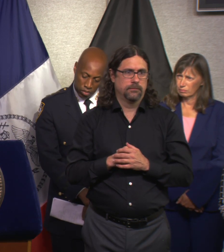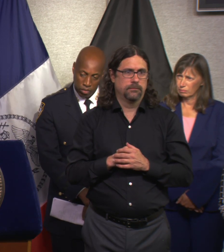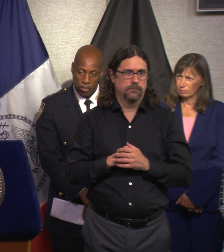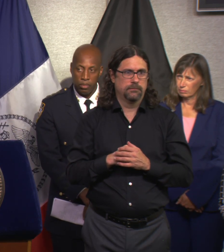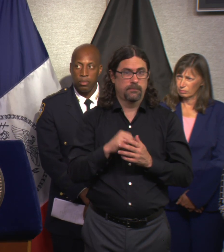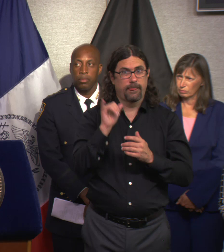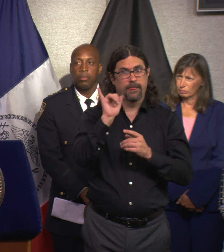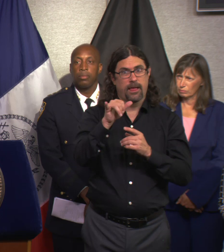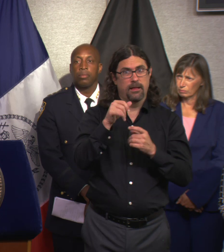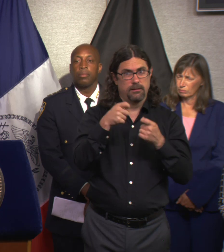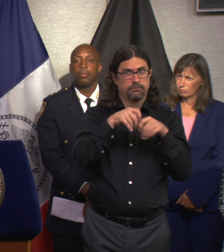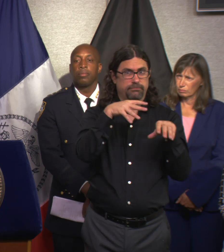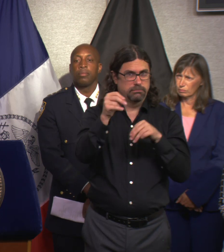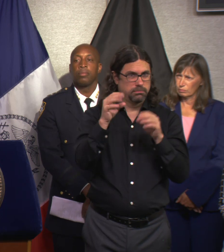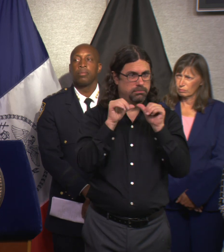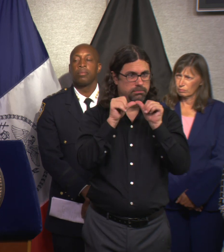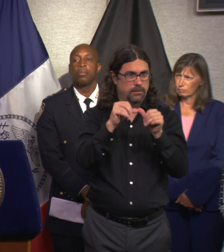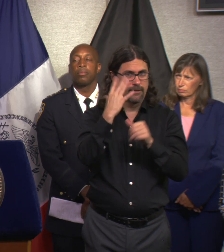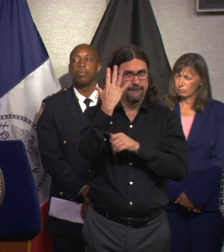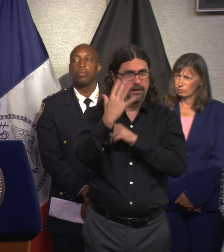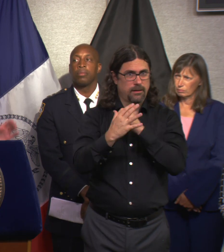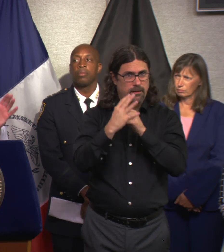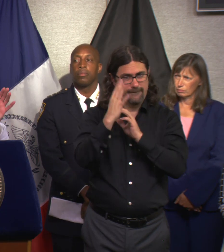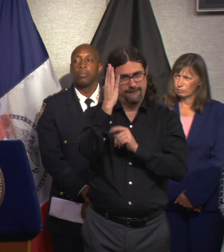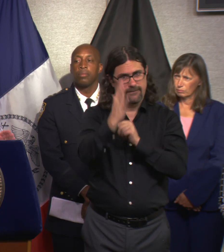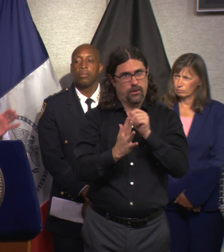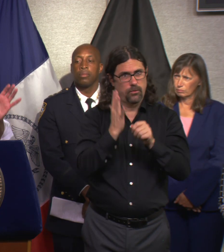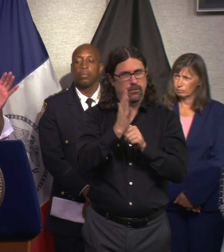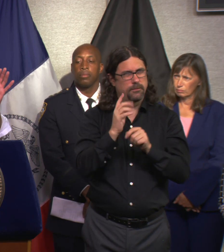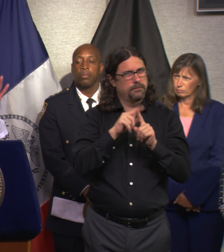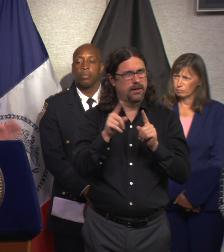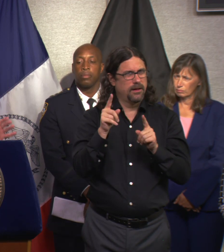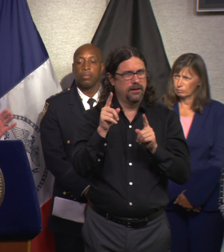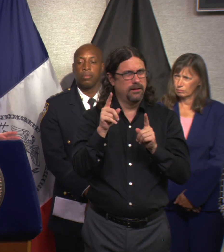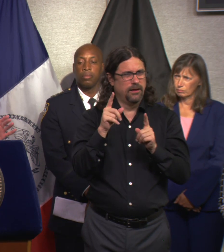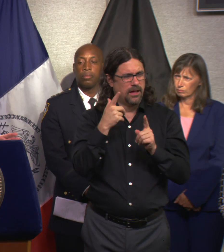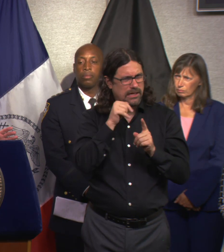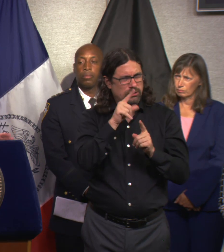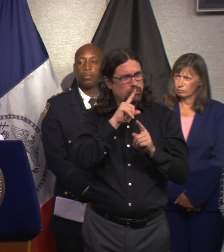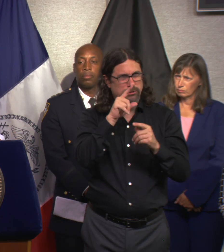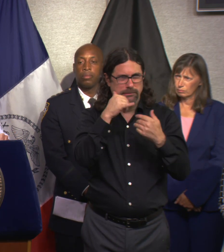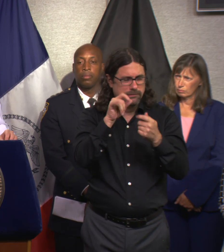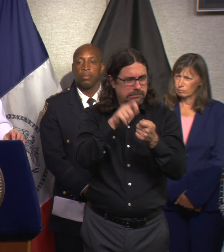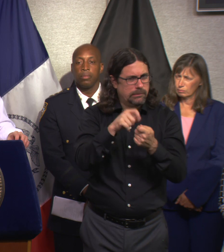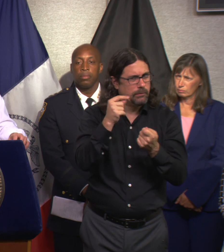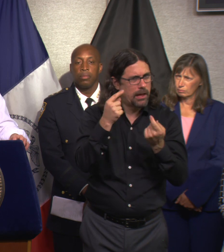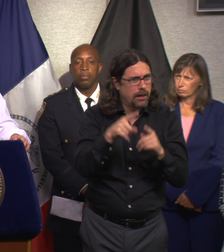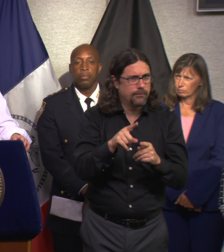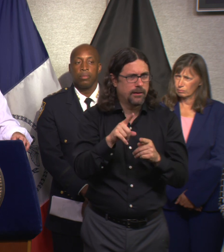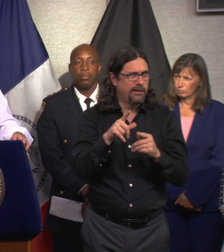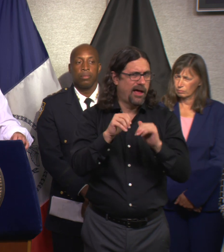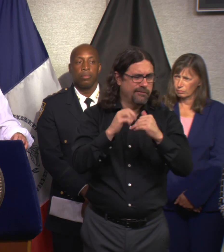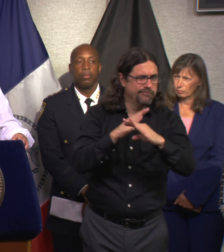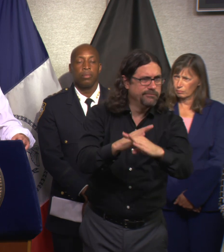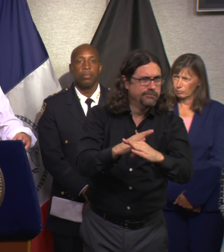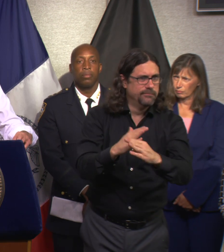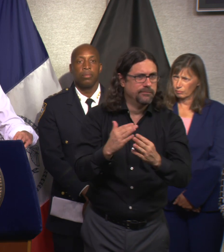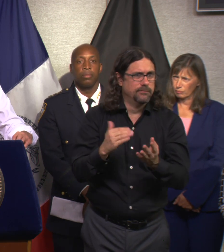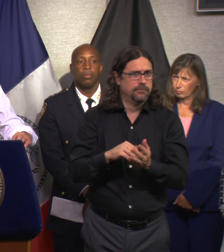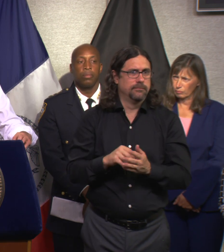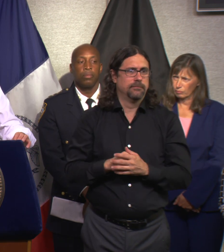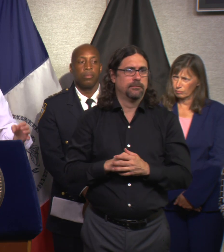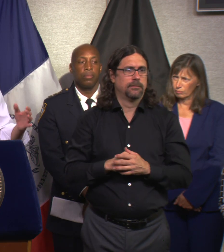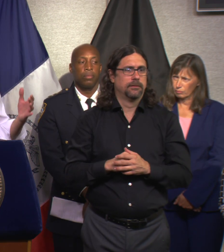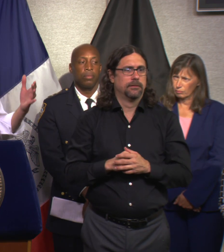giving me a straight answer. What I think is different about the usage question, one thing that is